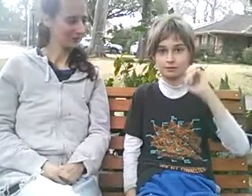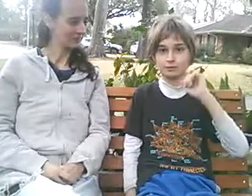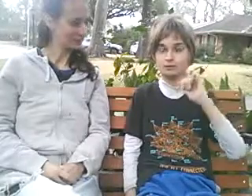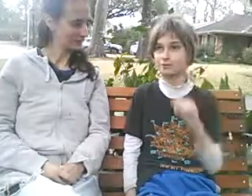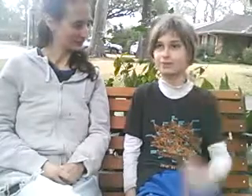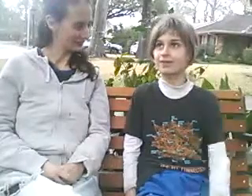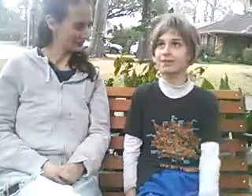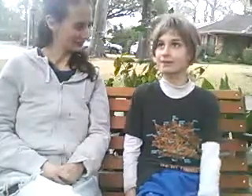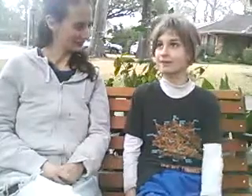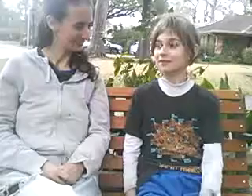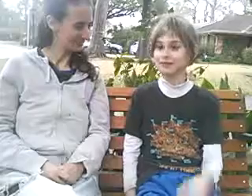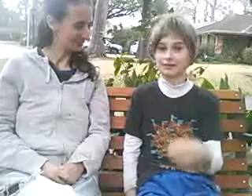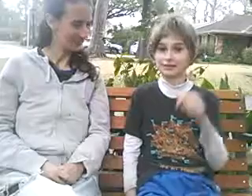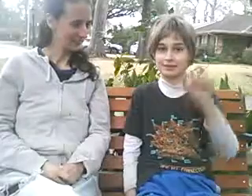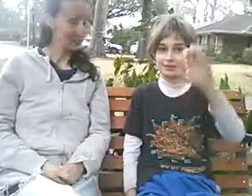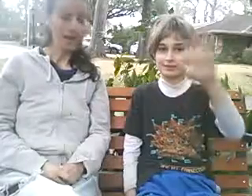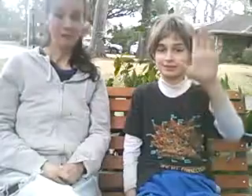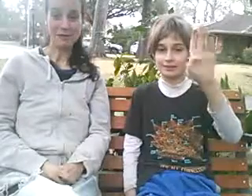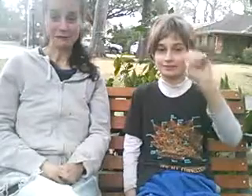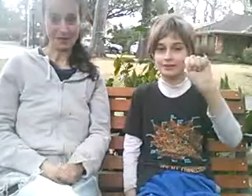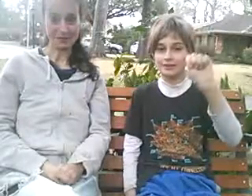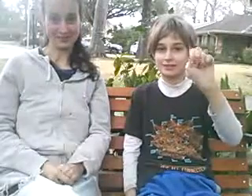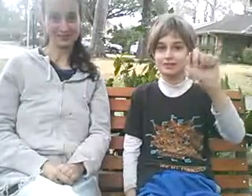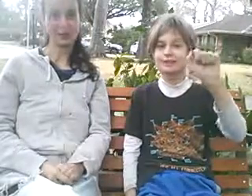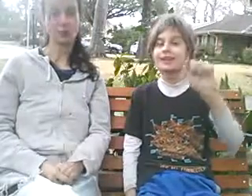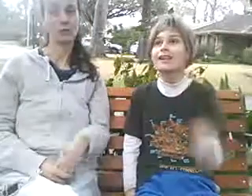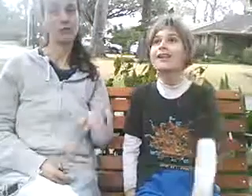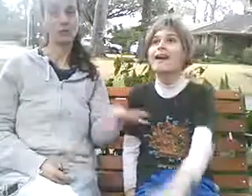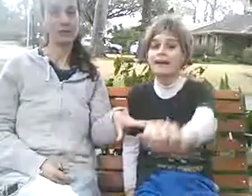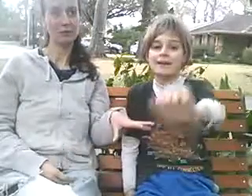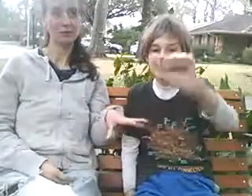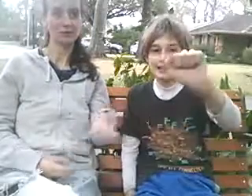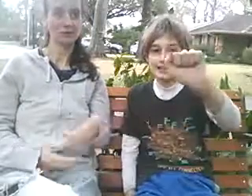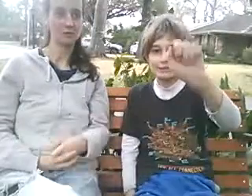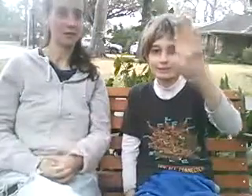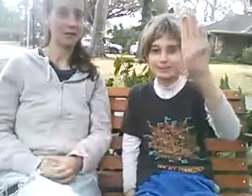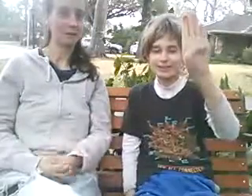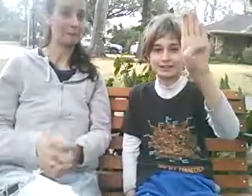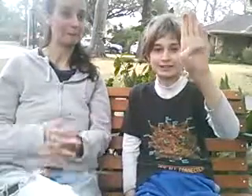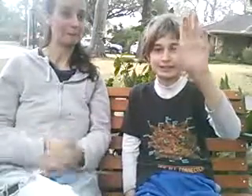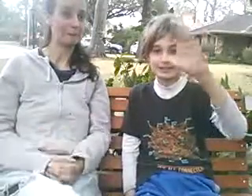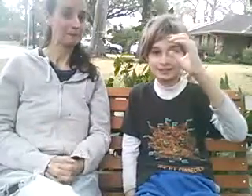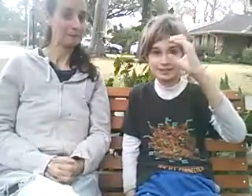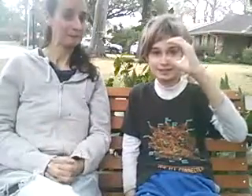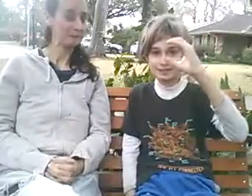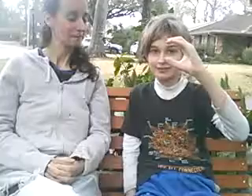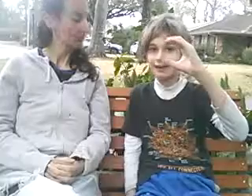Which one are you doing? I'm out of practice. So when he was A, growing up... B, C,